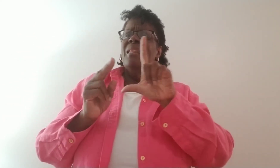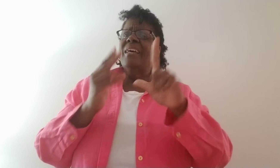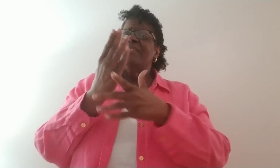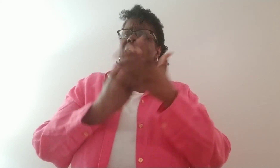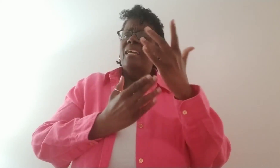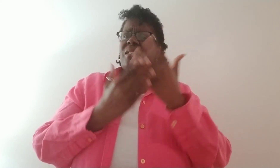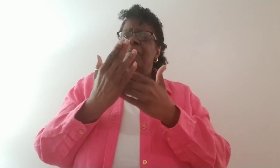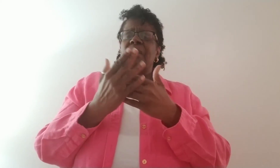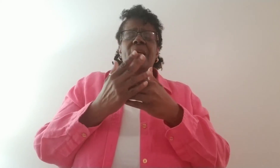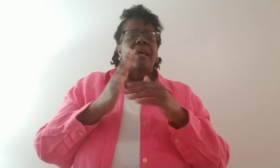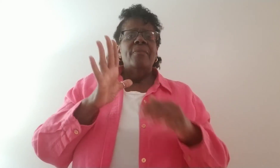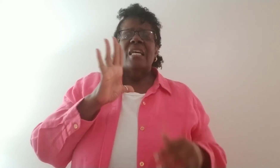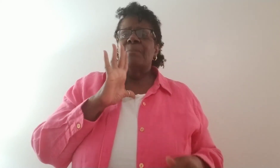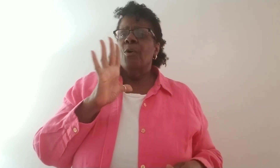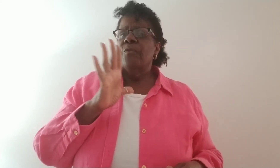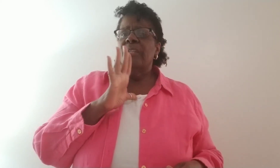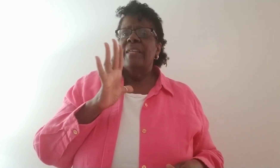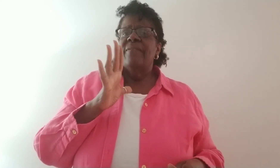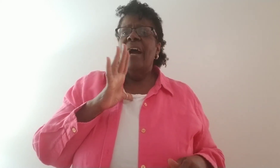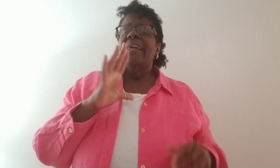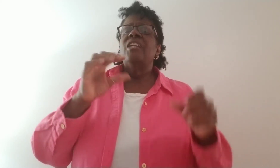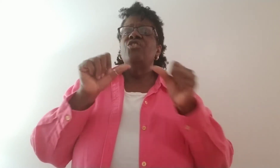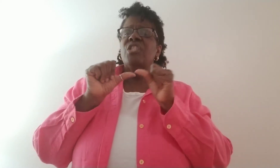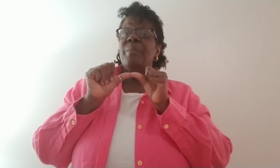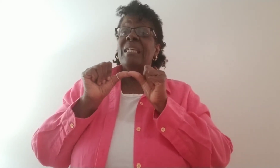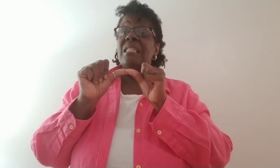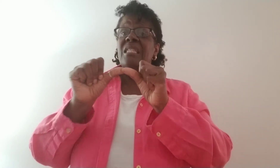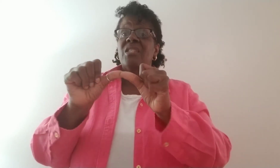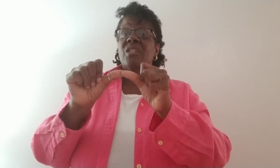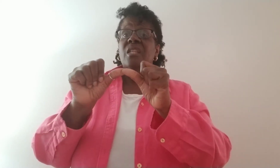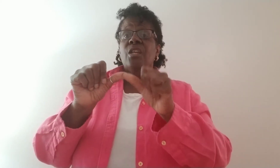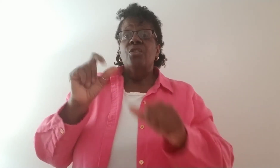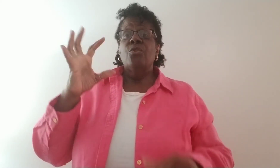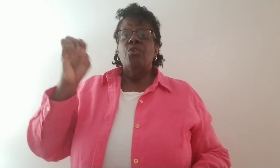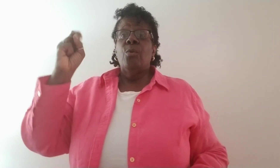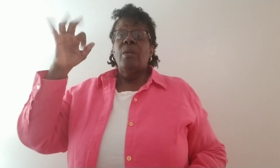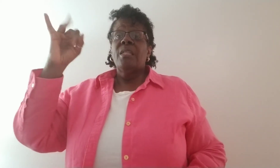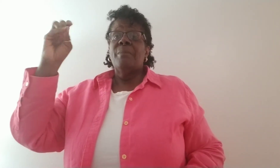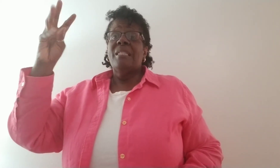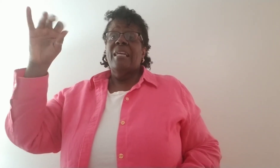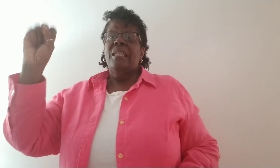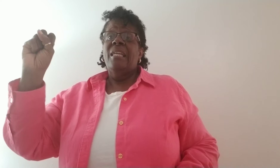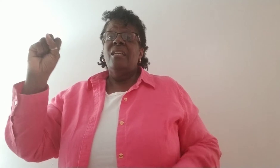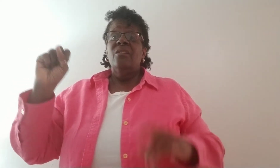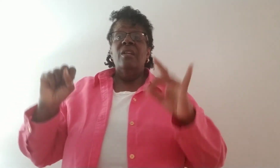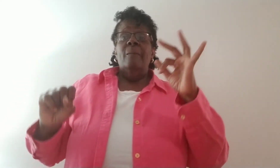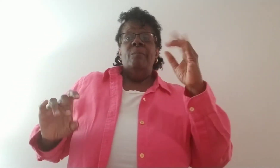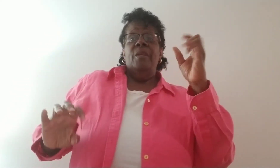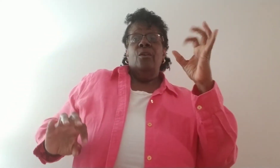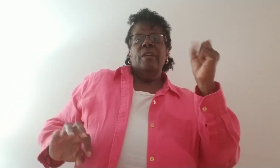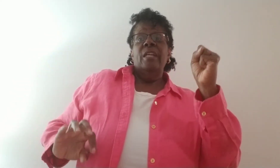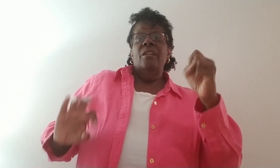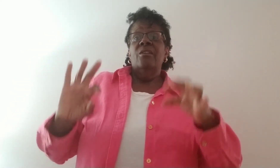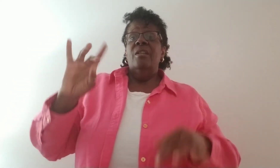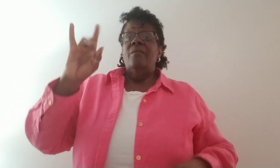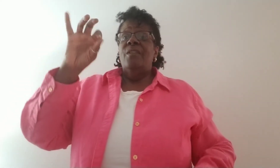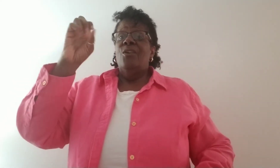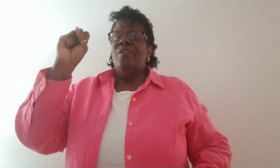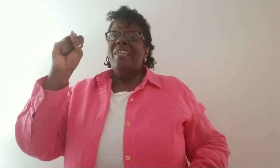left hand. That's perfectly fine. Just be consistent. So you don't want us to be signing here, then over here, then over here,